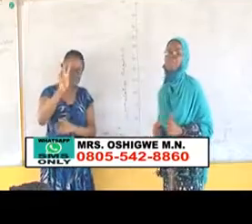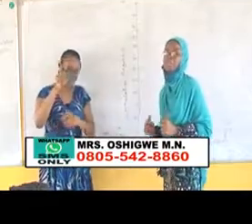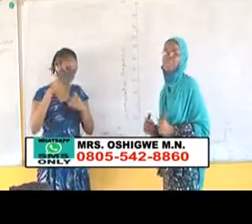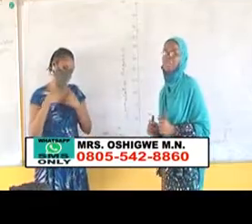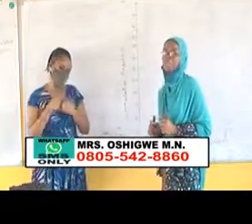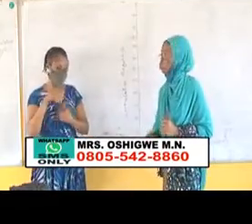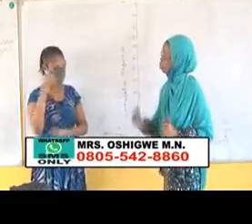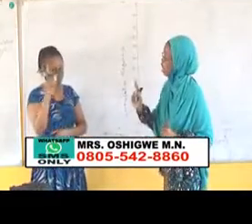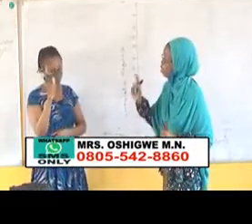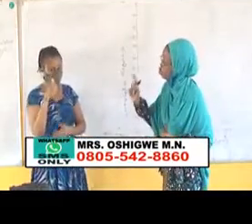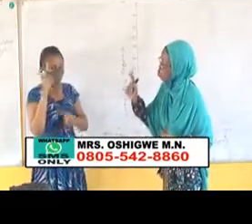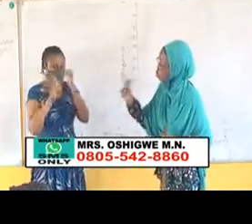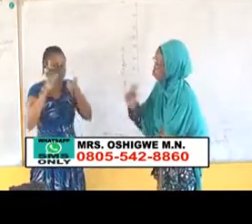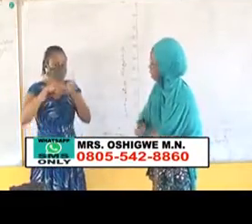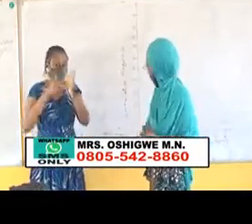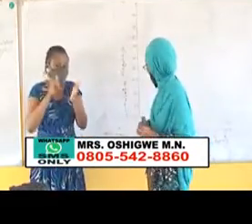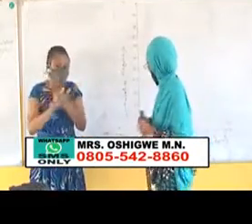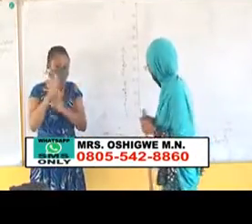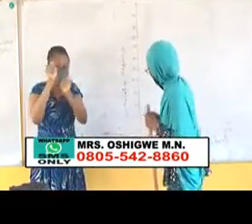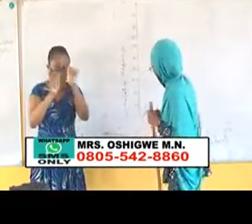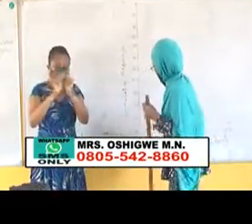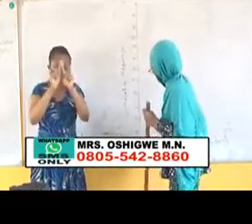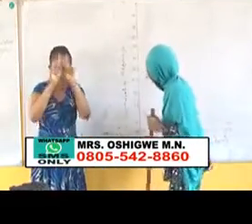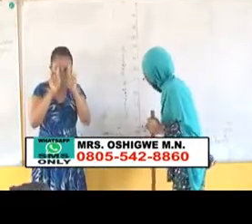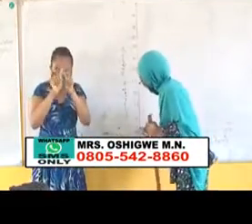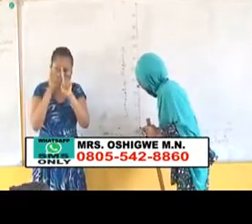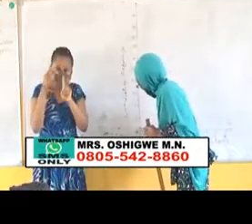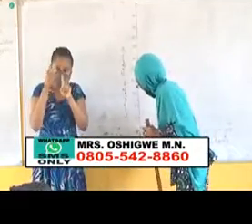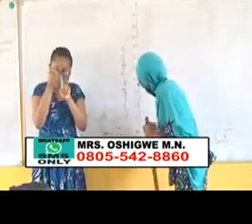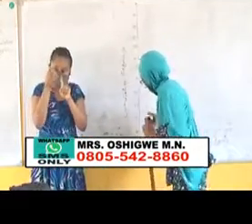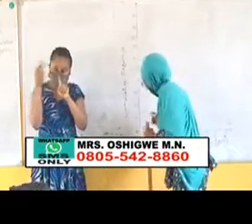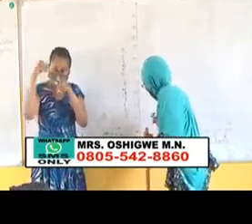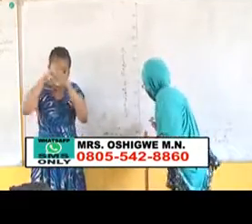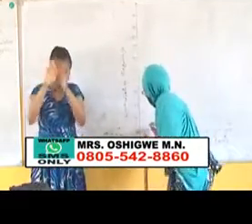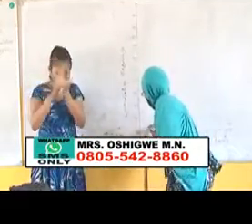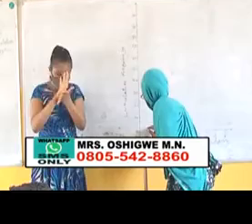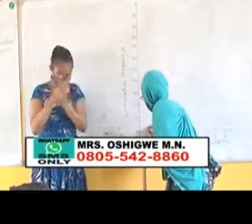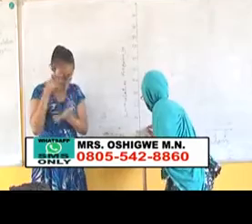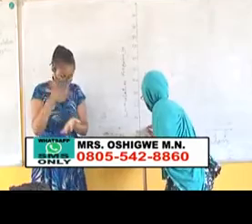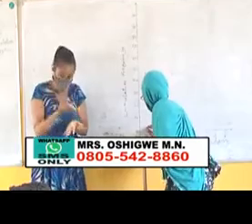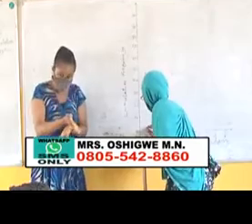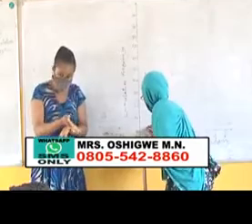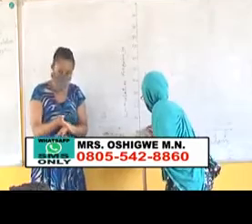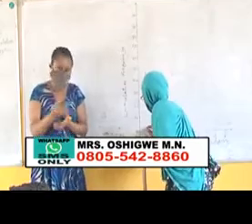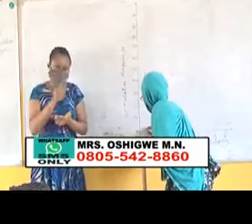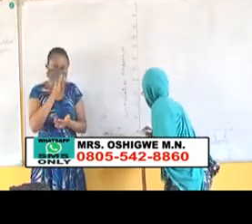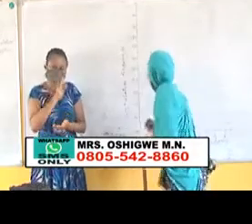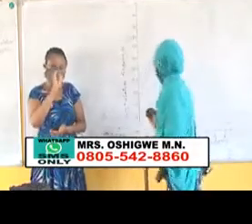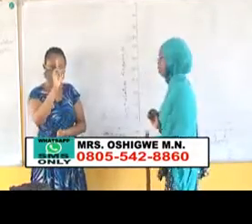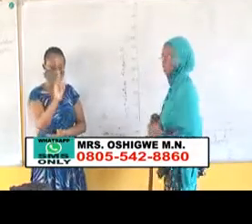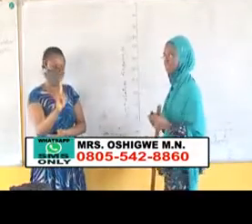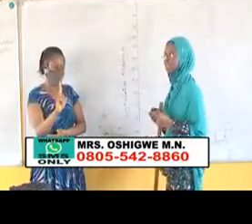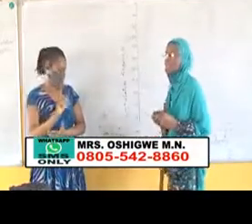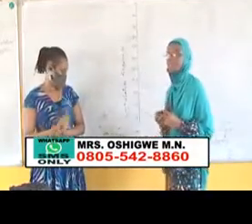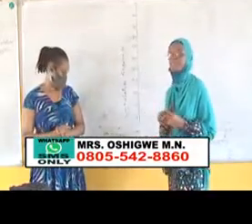unit. So that 2 units, you count 2 small boxes there, then you mark it